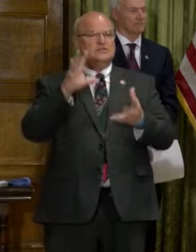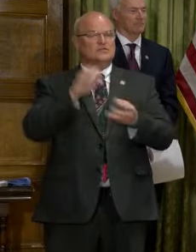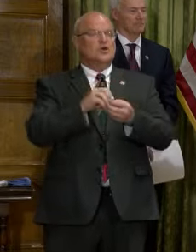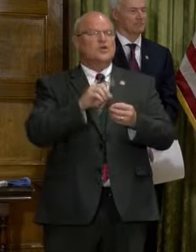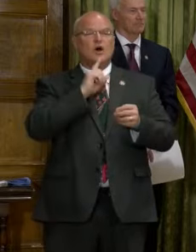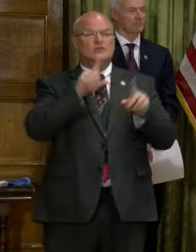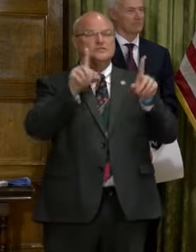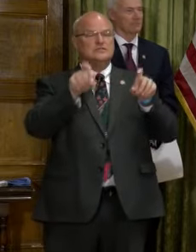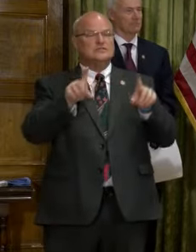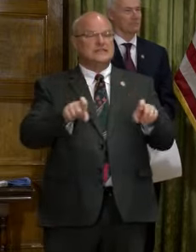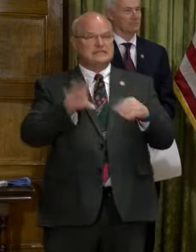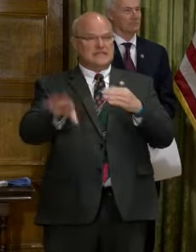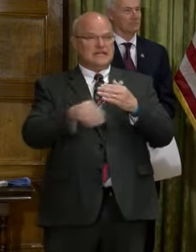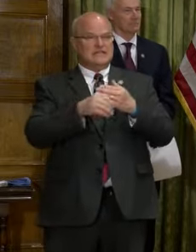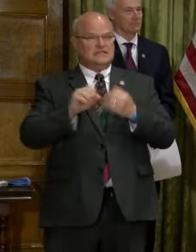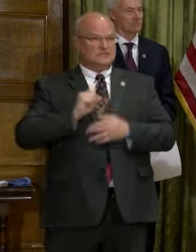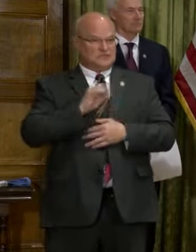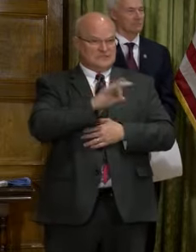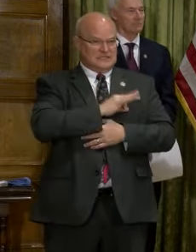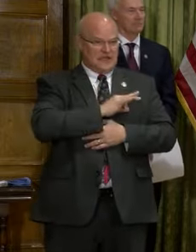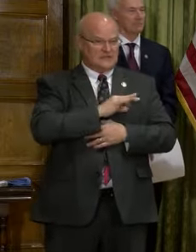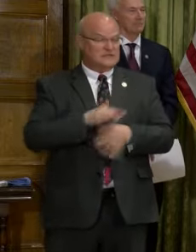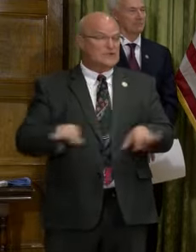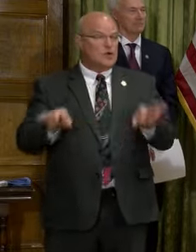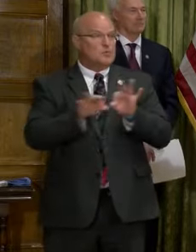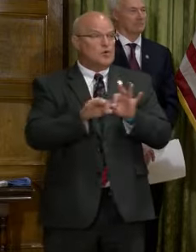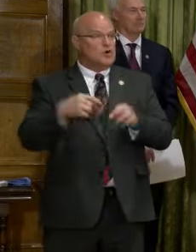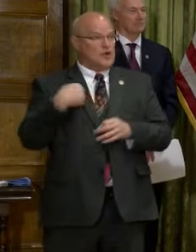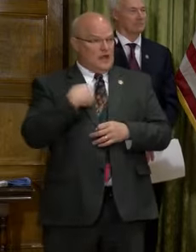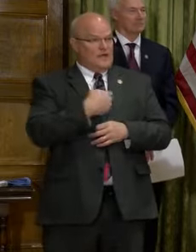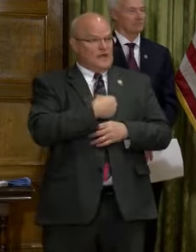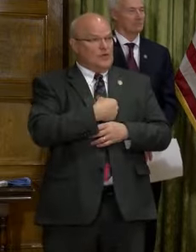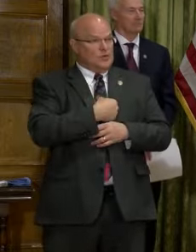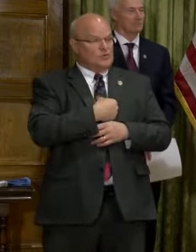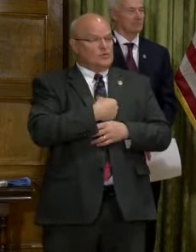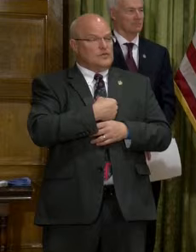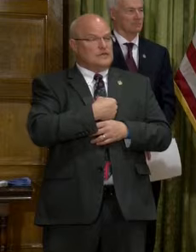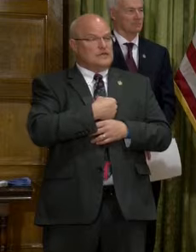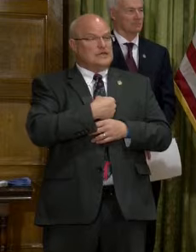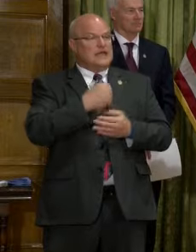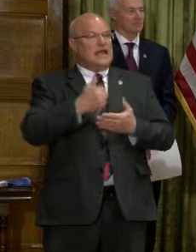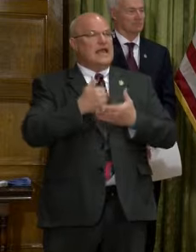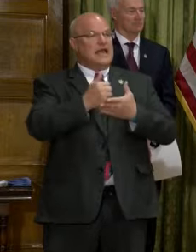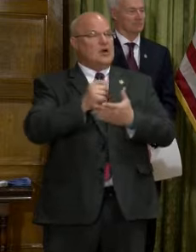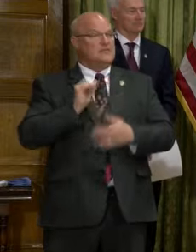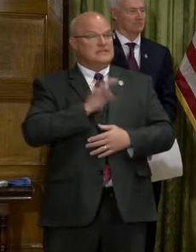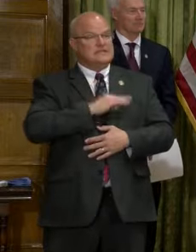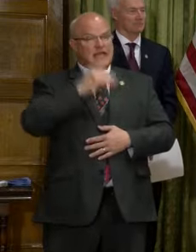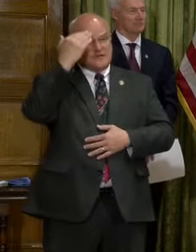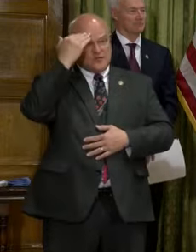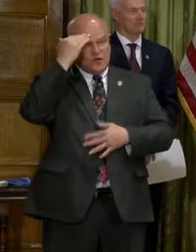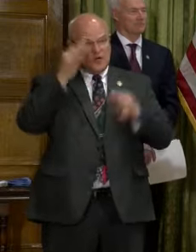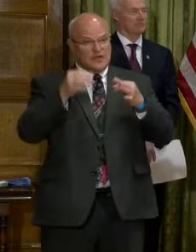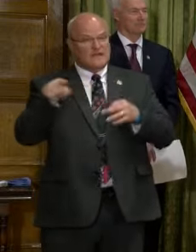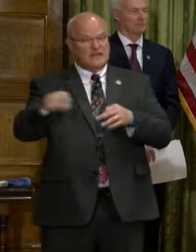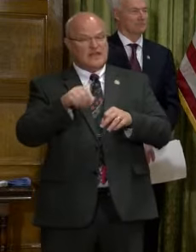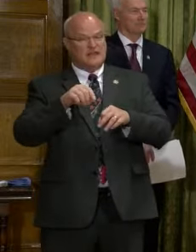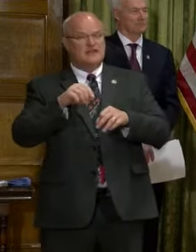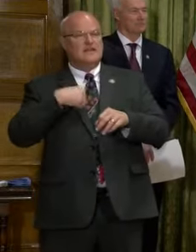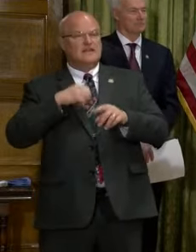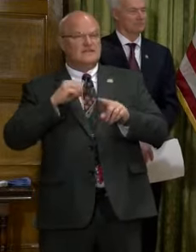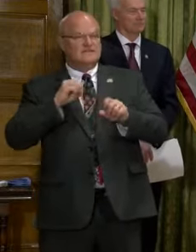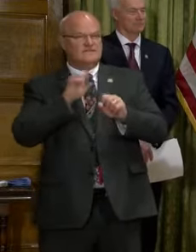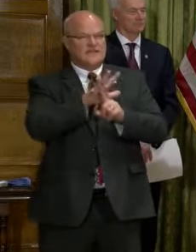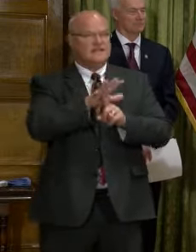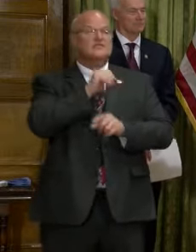also testing additional staff. It's very important that we help the staff to know whether they are infected or